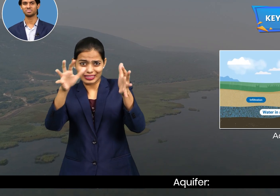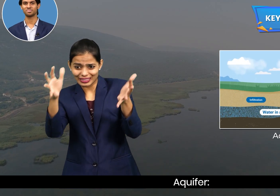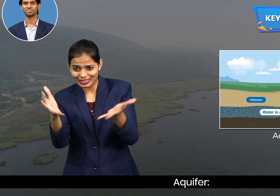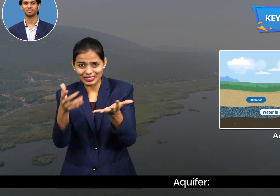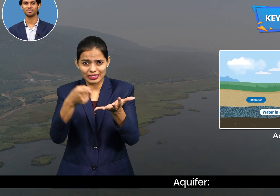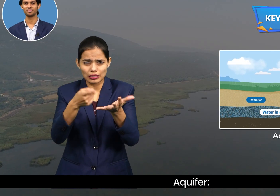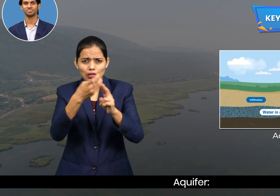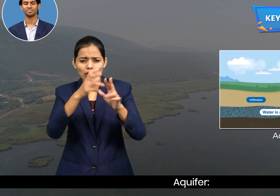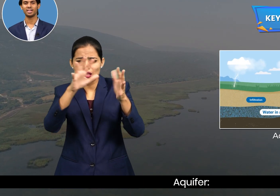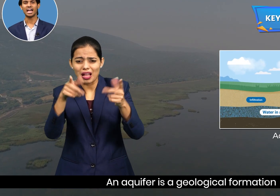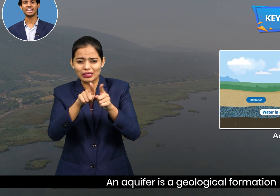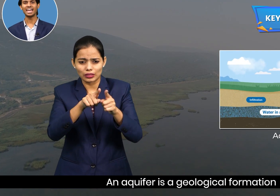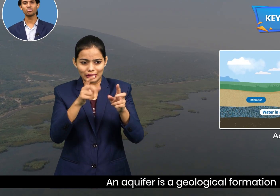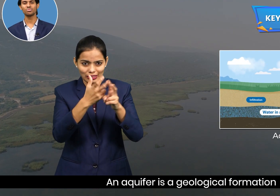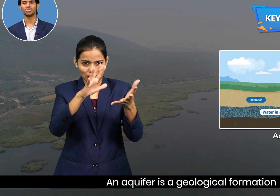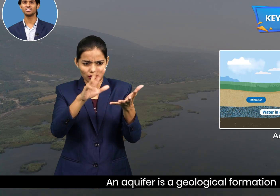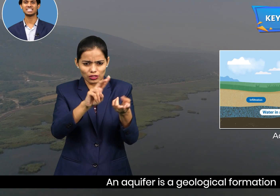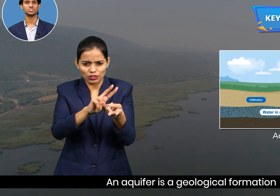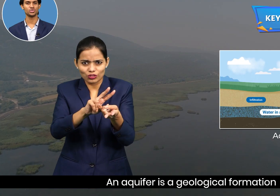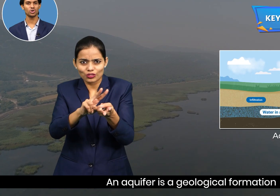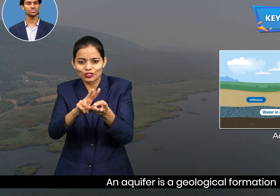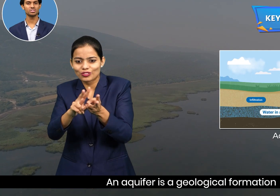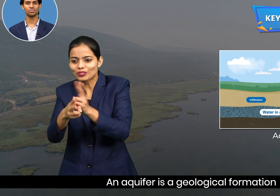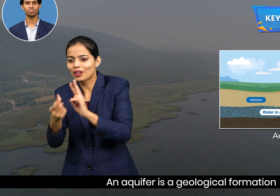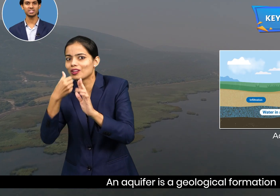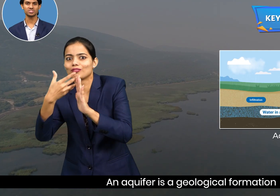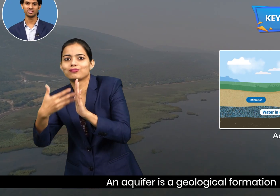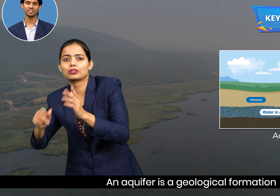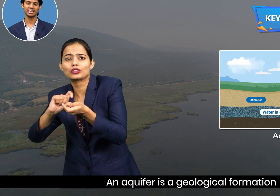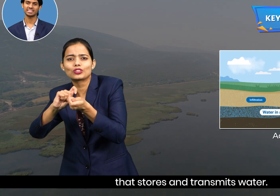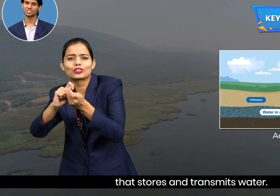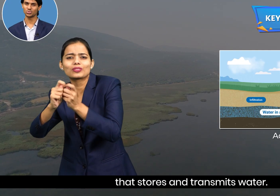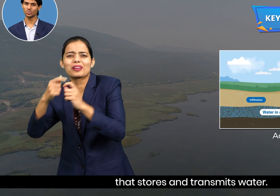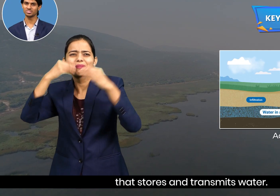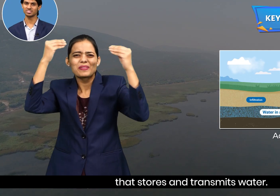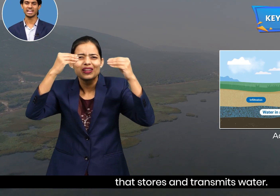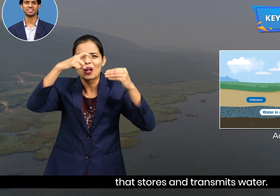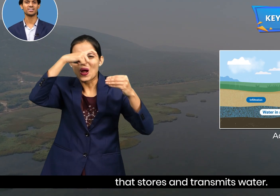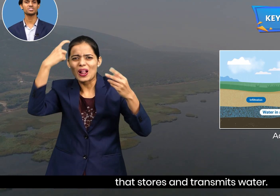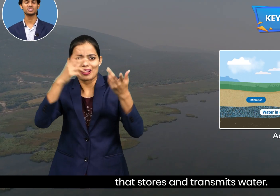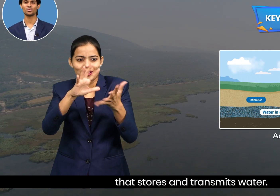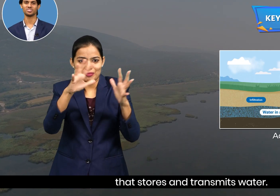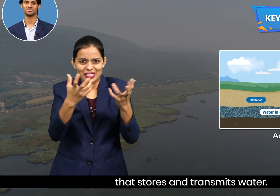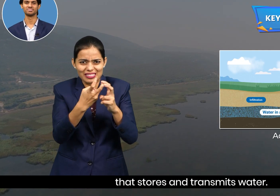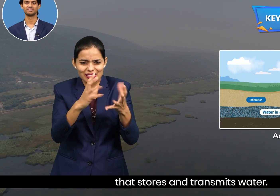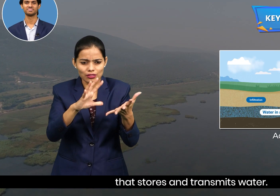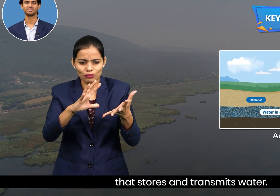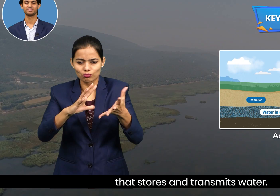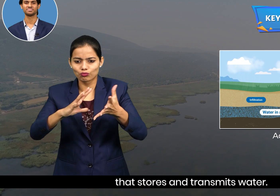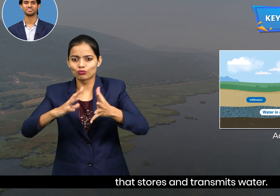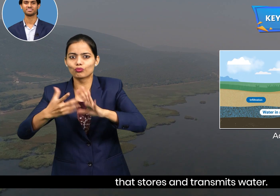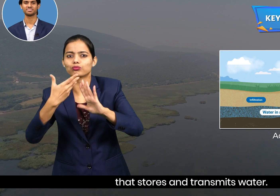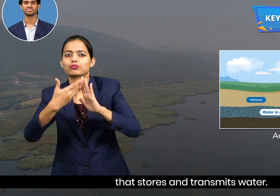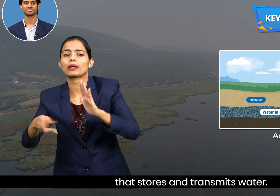Aquifer. An aquifer is a geological formation that stores and transmits water.